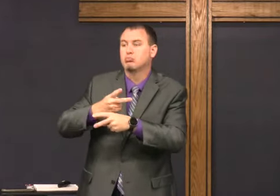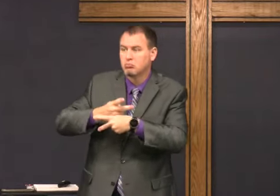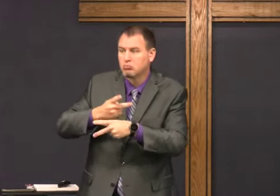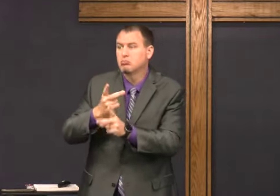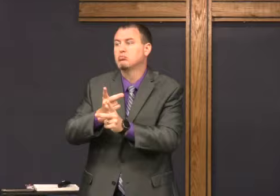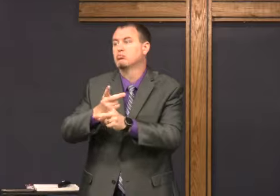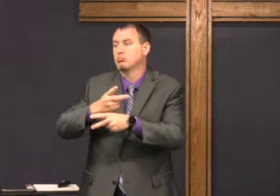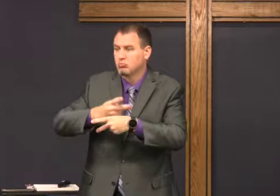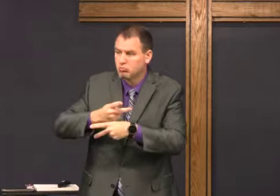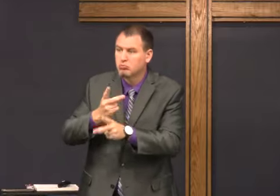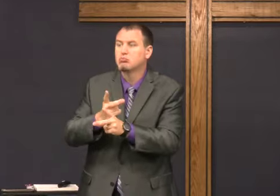and it keeps producing.